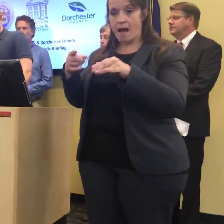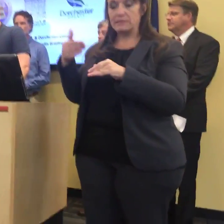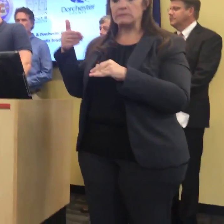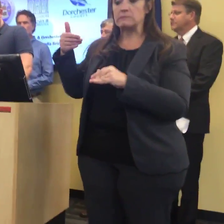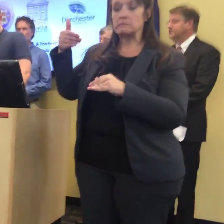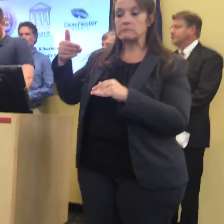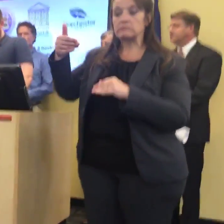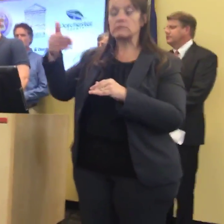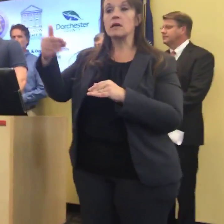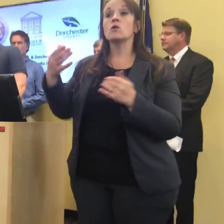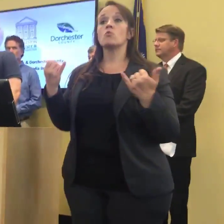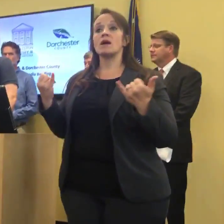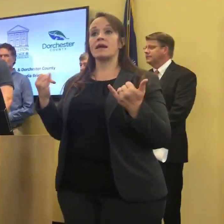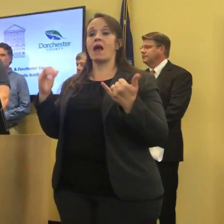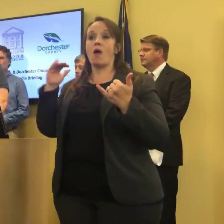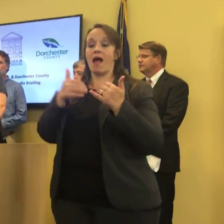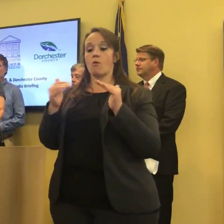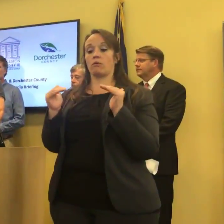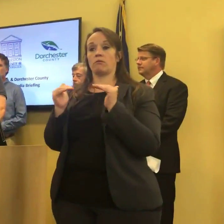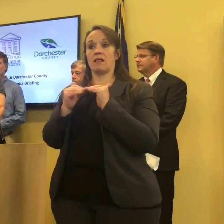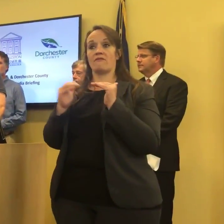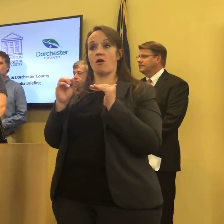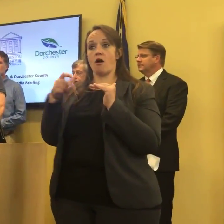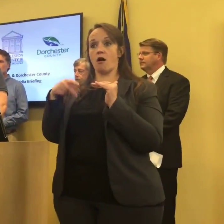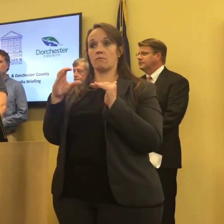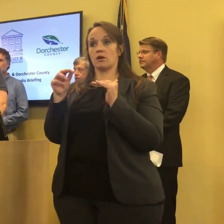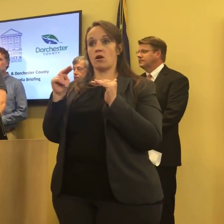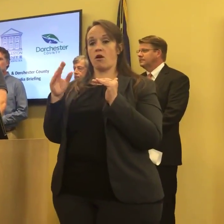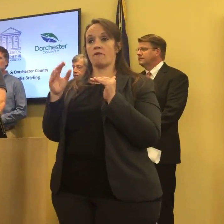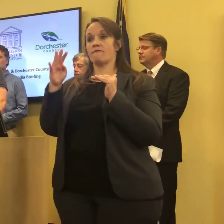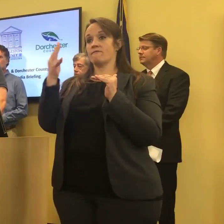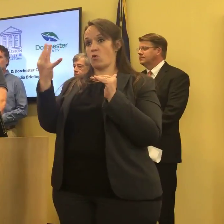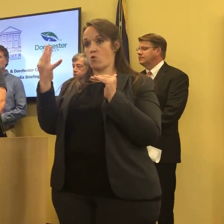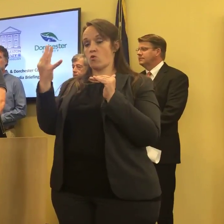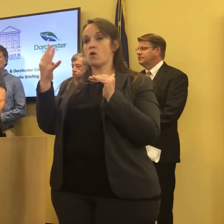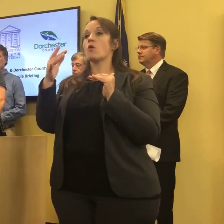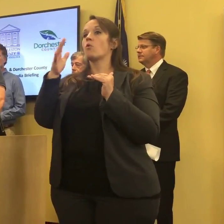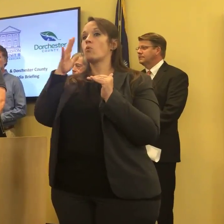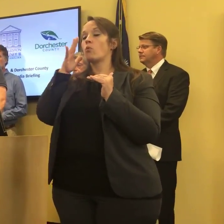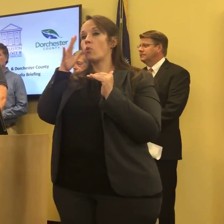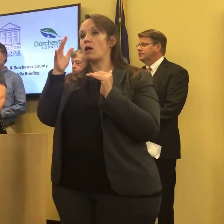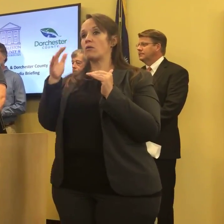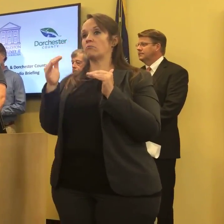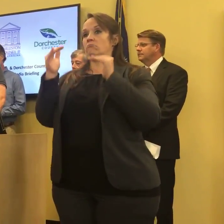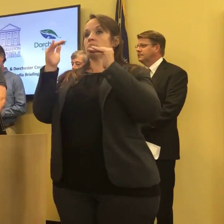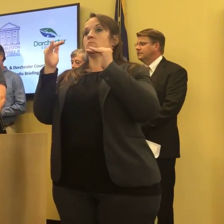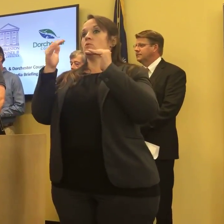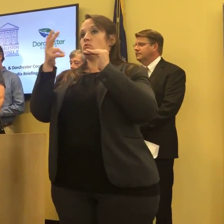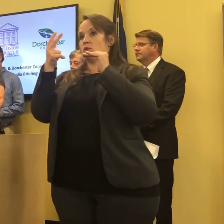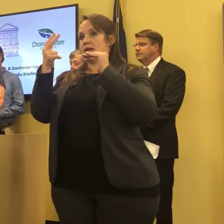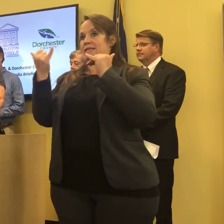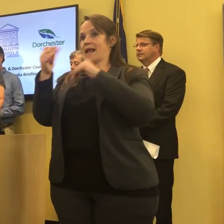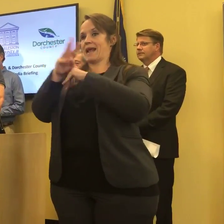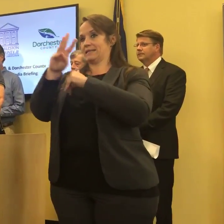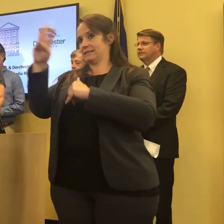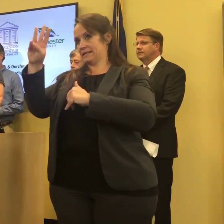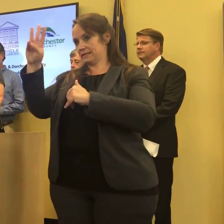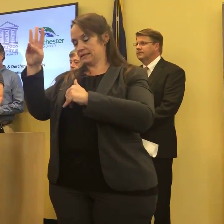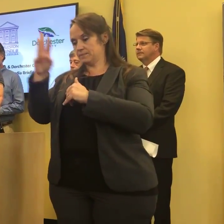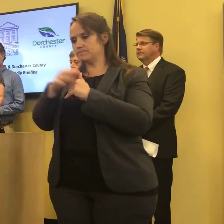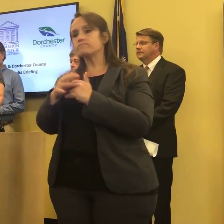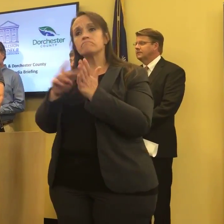at OPCON Level 3. We're at OPCON Level 4. We'll be moving to OPCON Level 3 today at 6 p.m. This